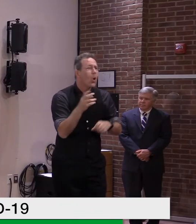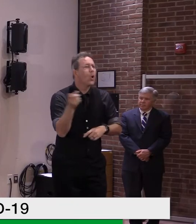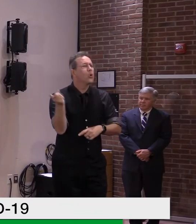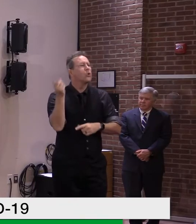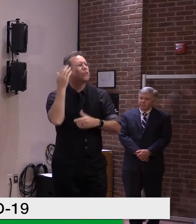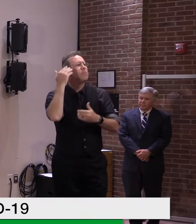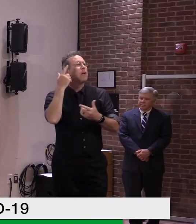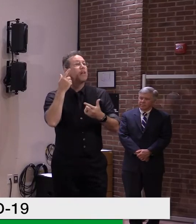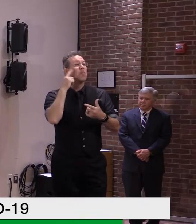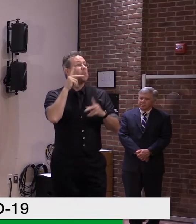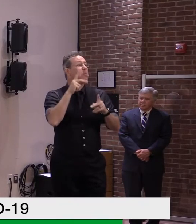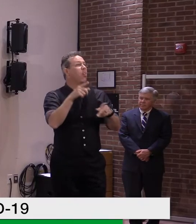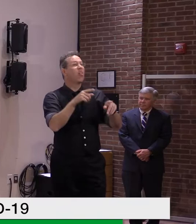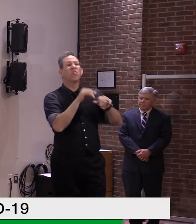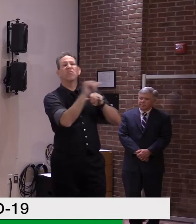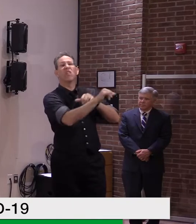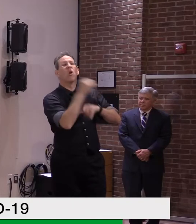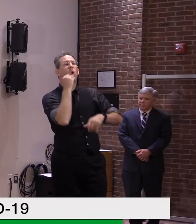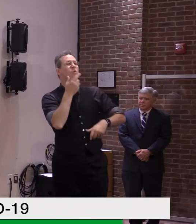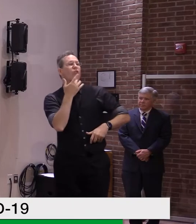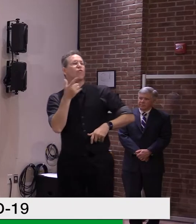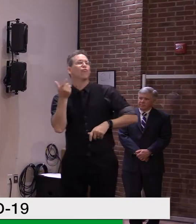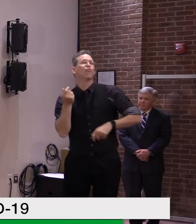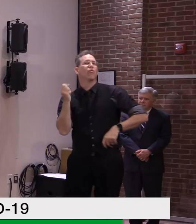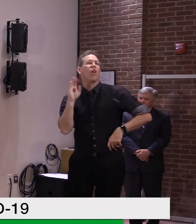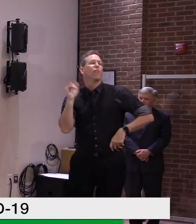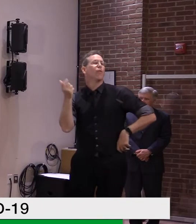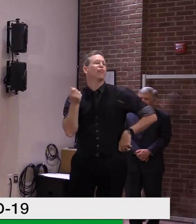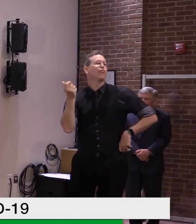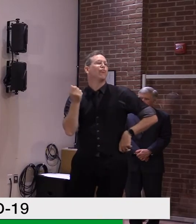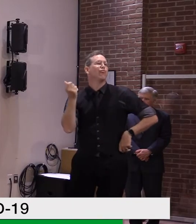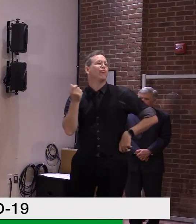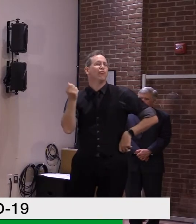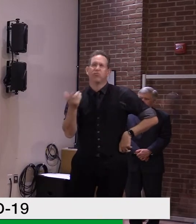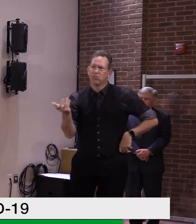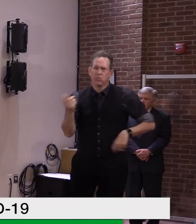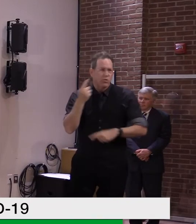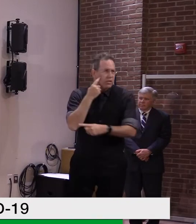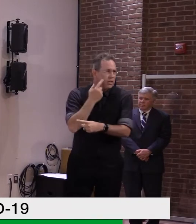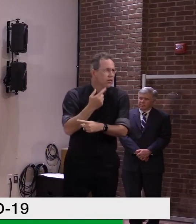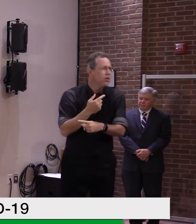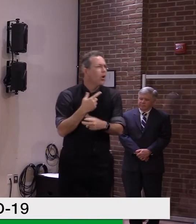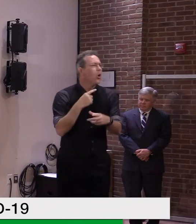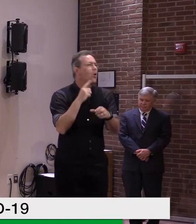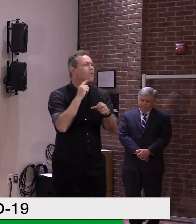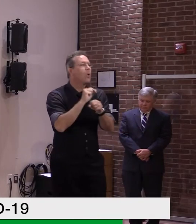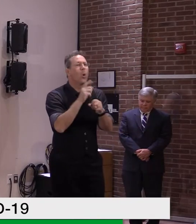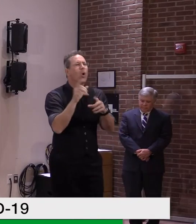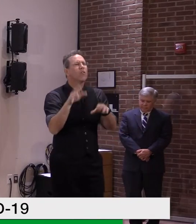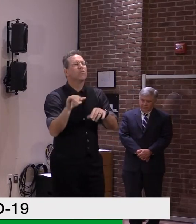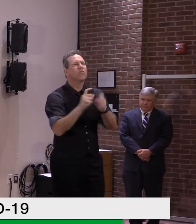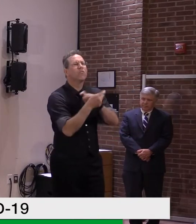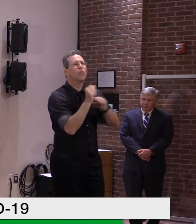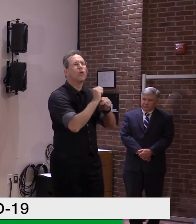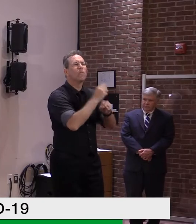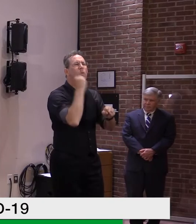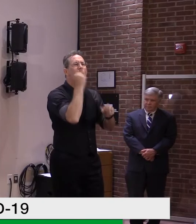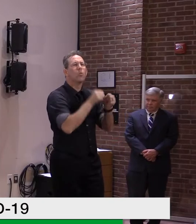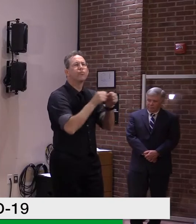to an office? I think given it's good. Remote work. Yeah, I believe it'll be a combination of the two. It'll be interesting to